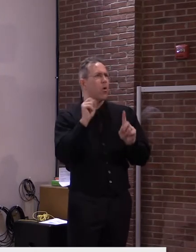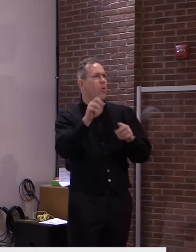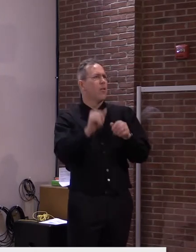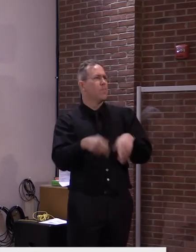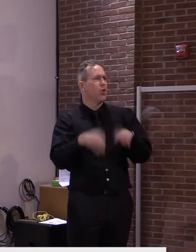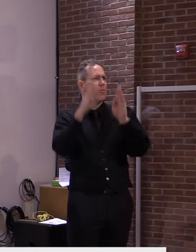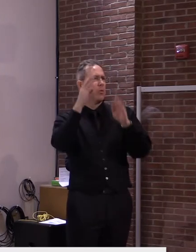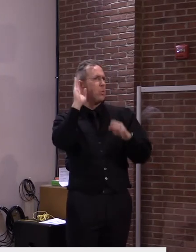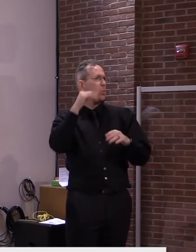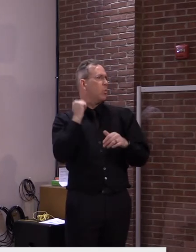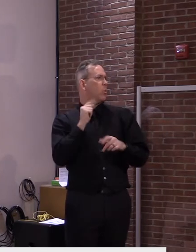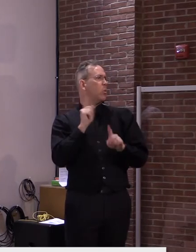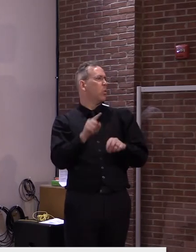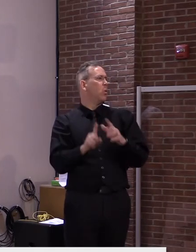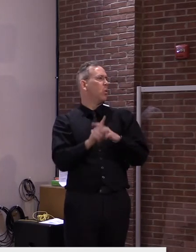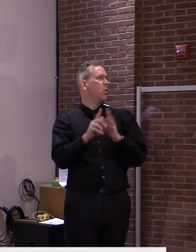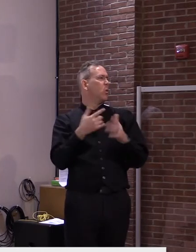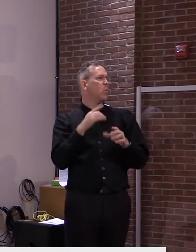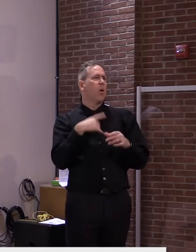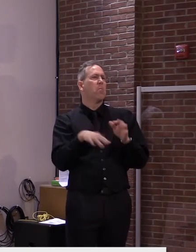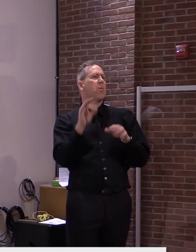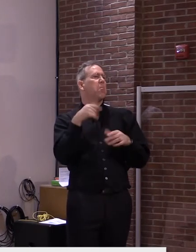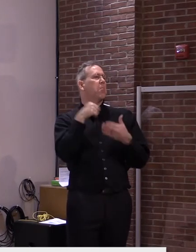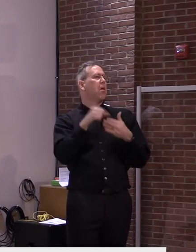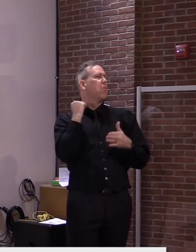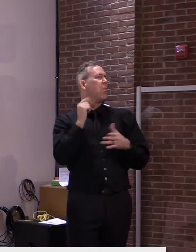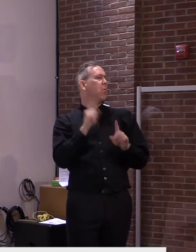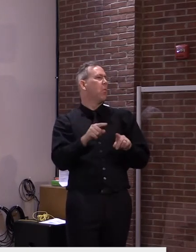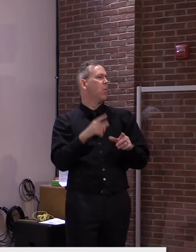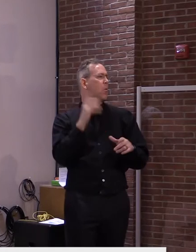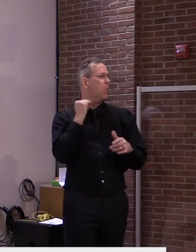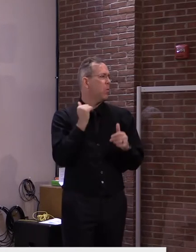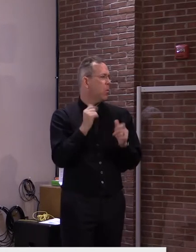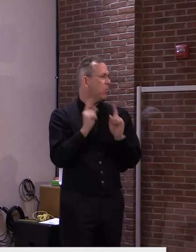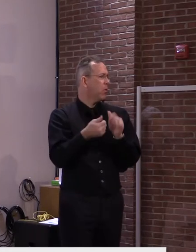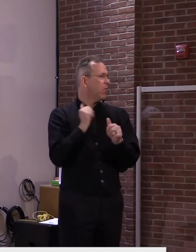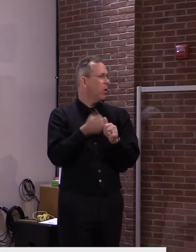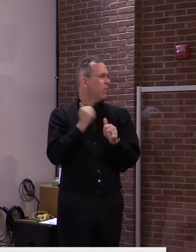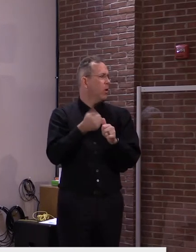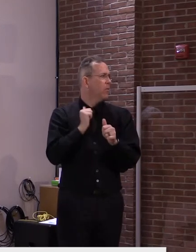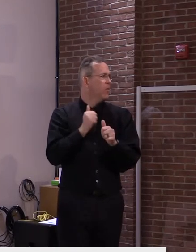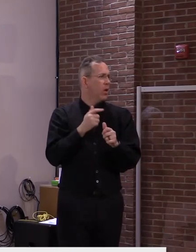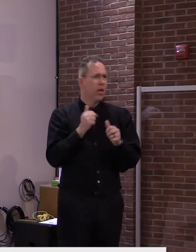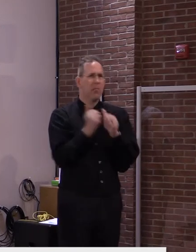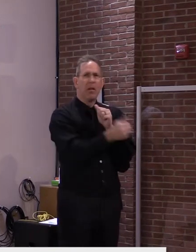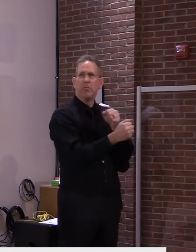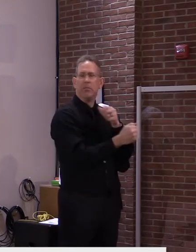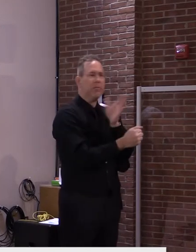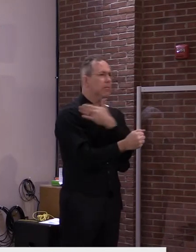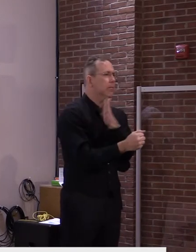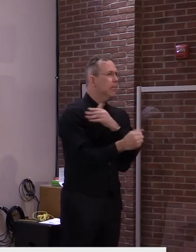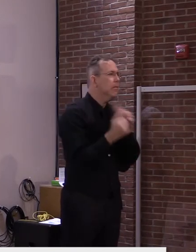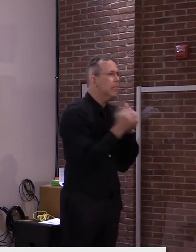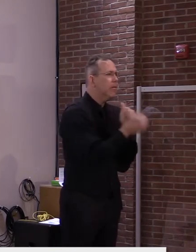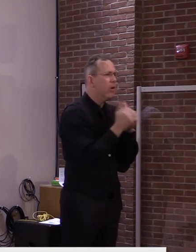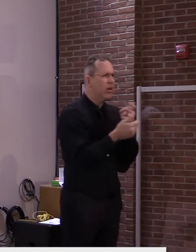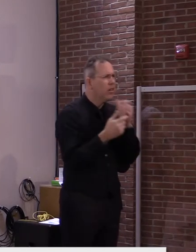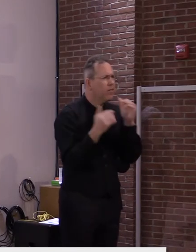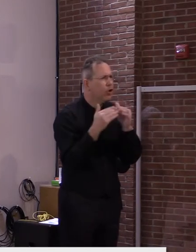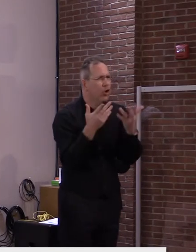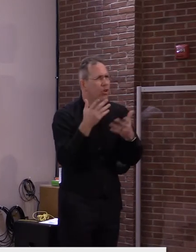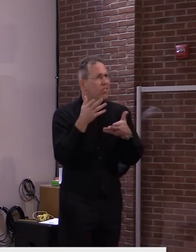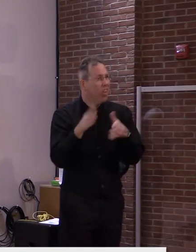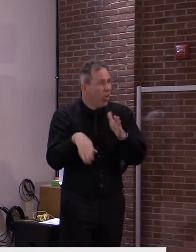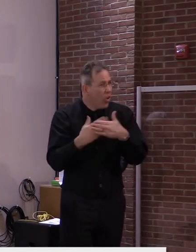had been identified. And these were really unjustifiable actions, knowing what was going on the ground